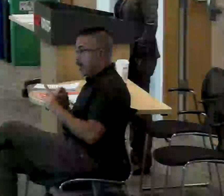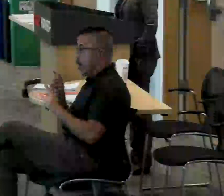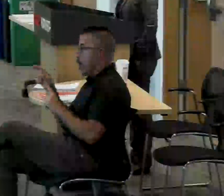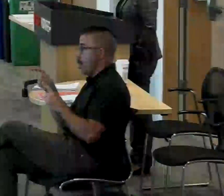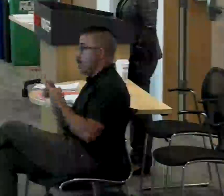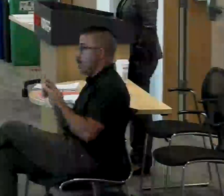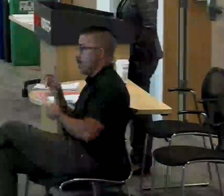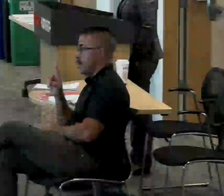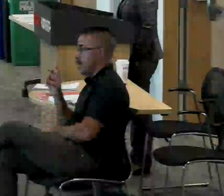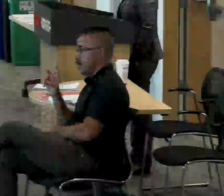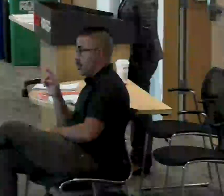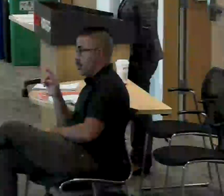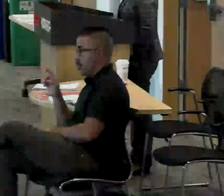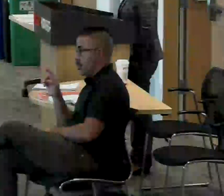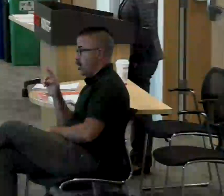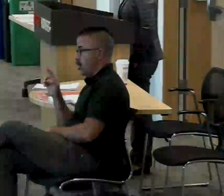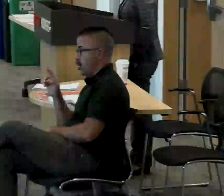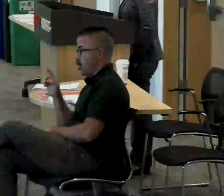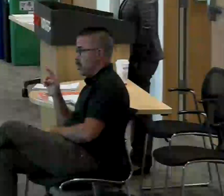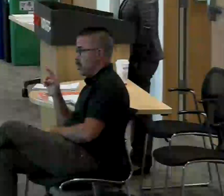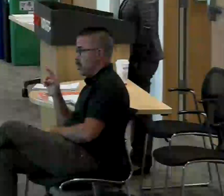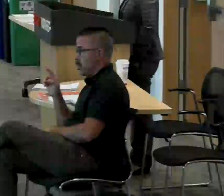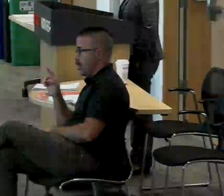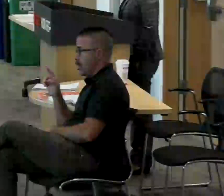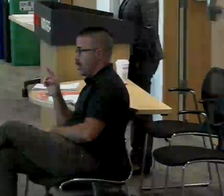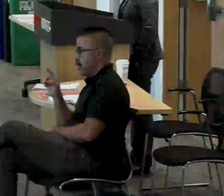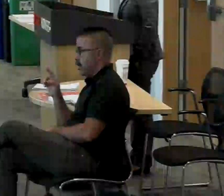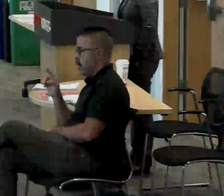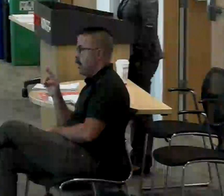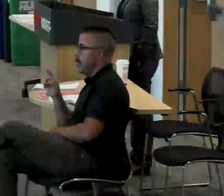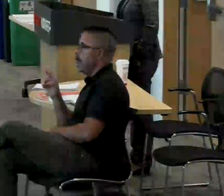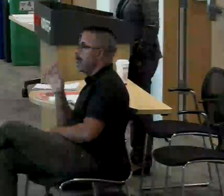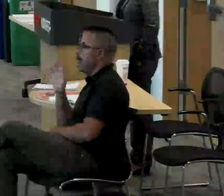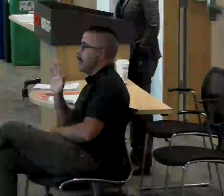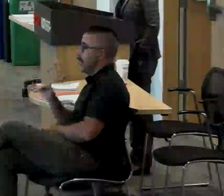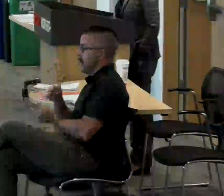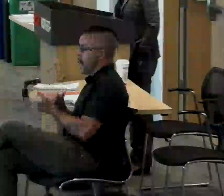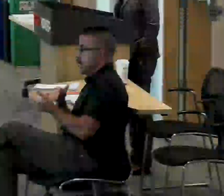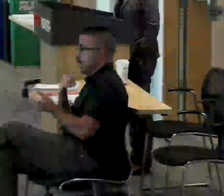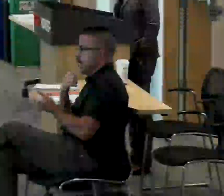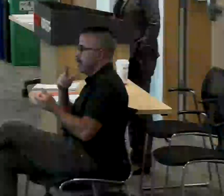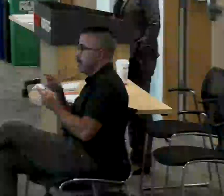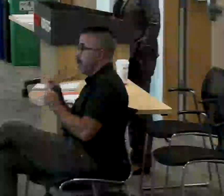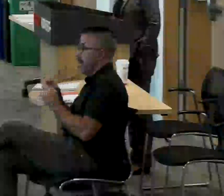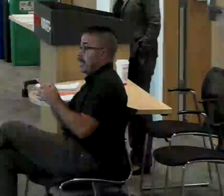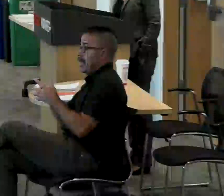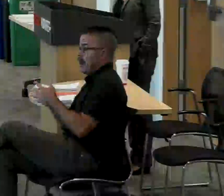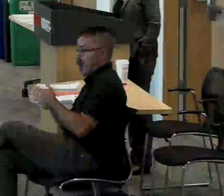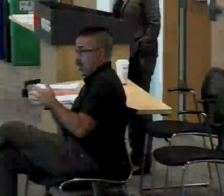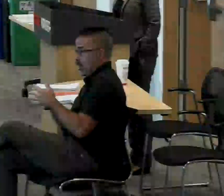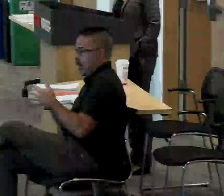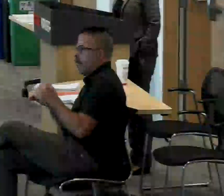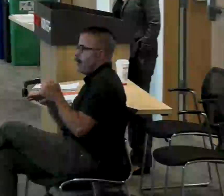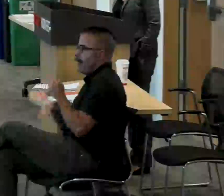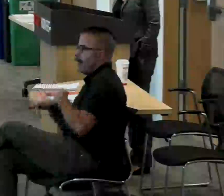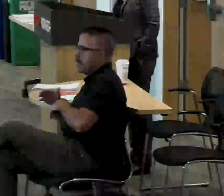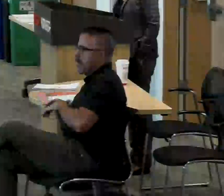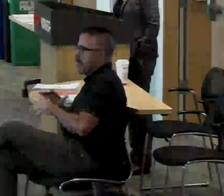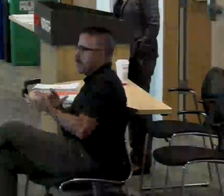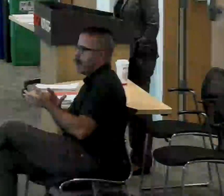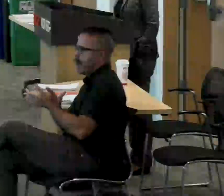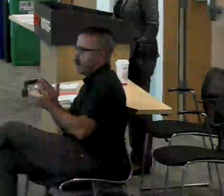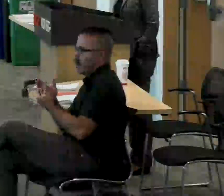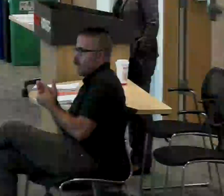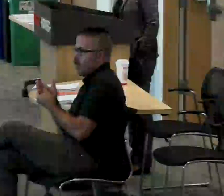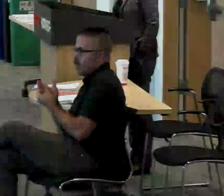her doctor and get a doctor's note that states that onset of disability based on maybe medical records or behaviors